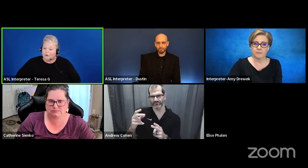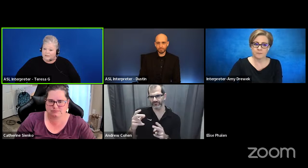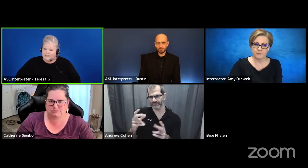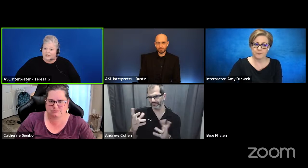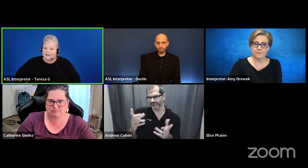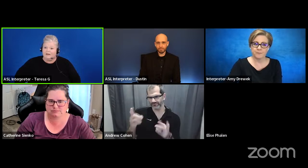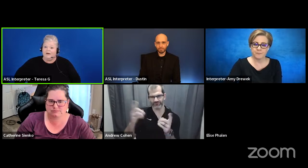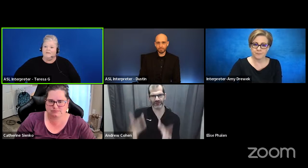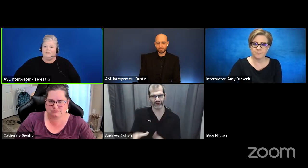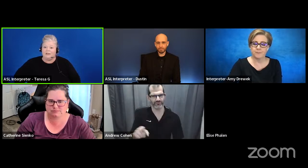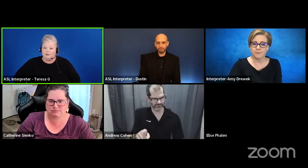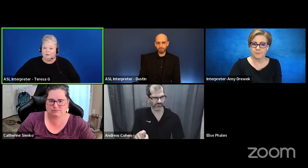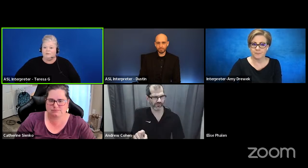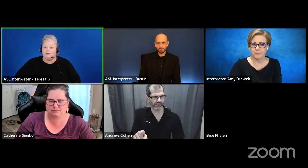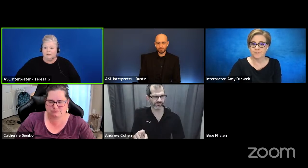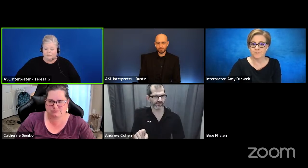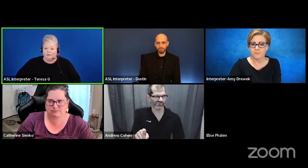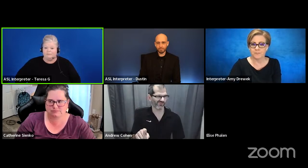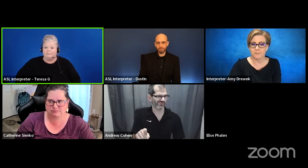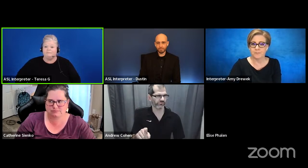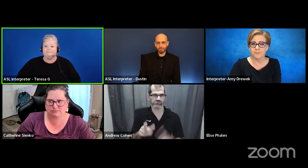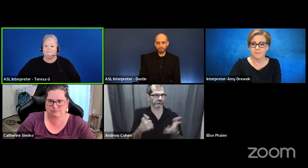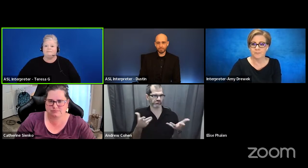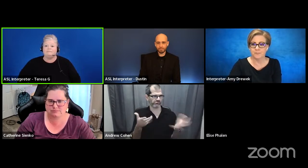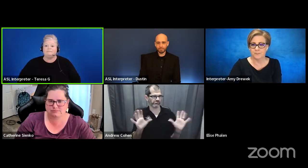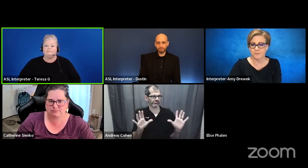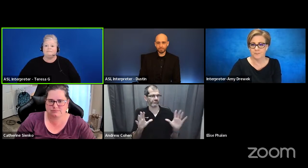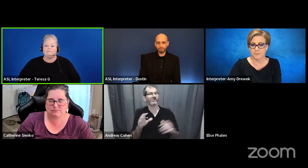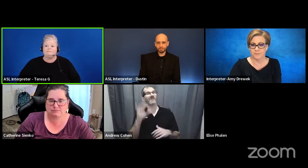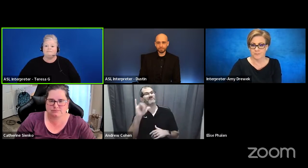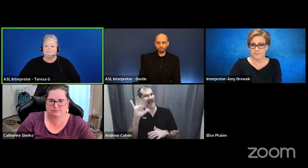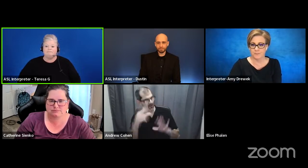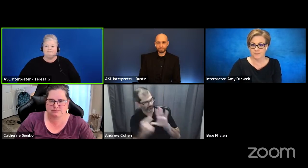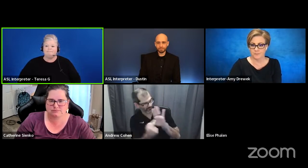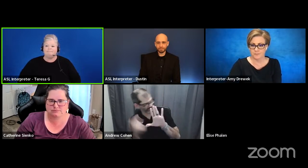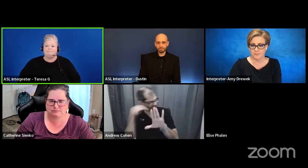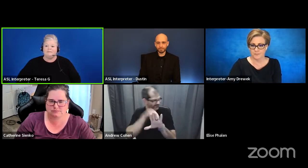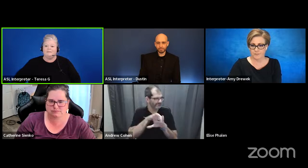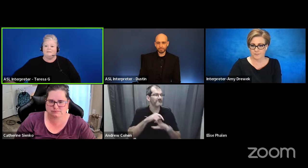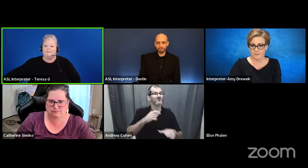for the position of interim director.